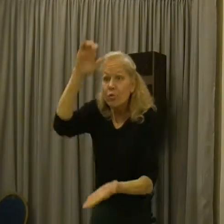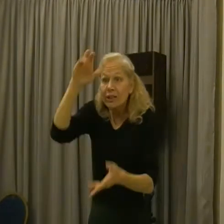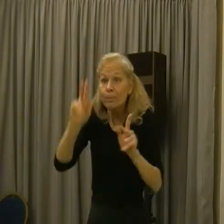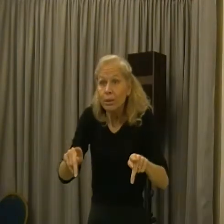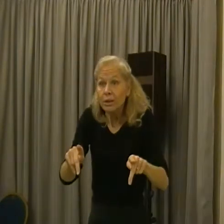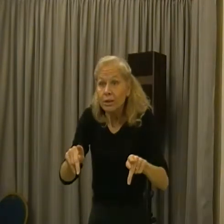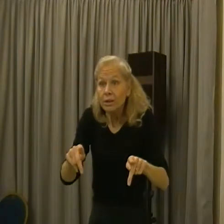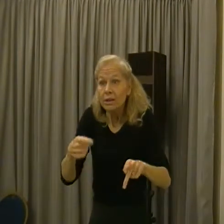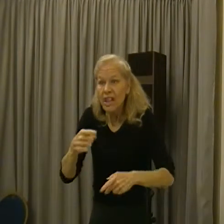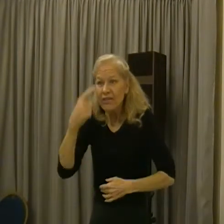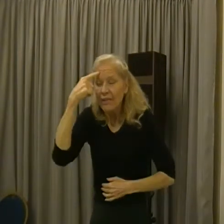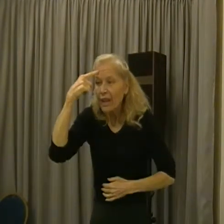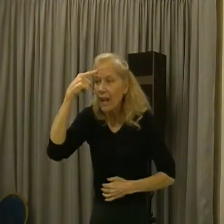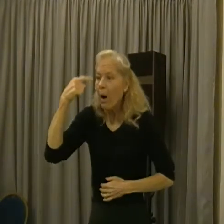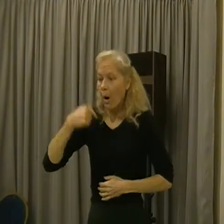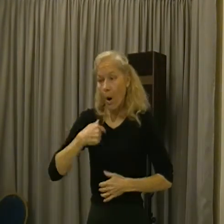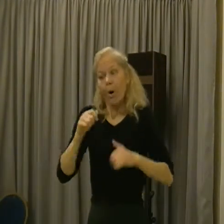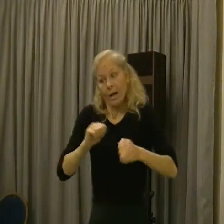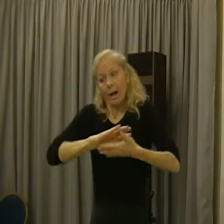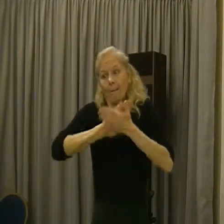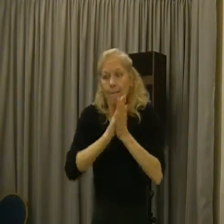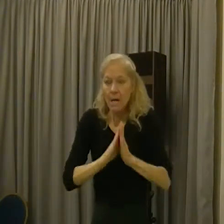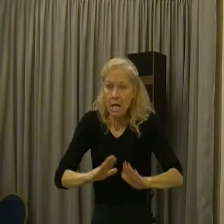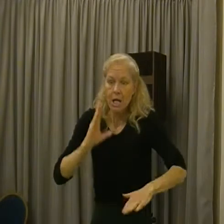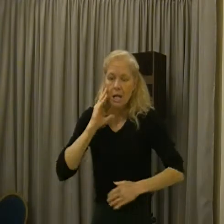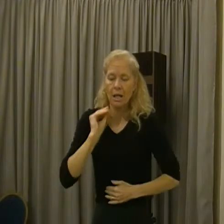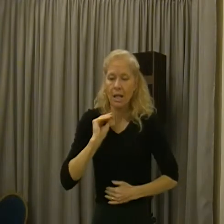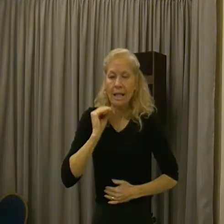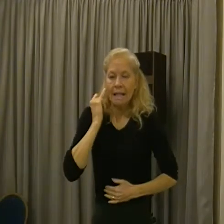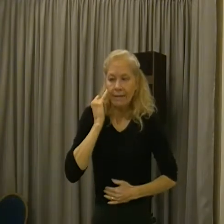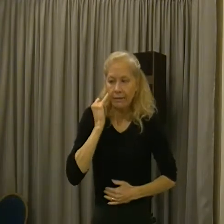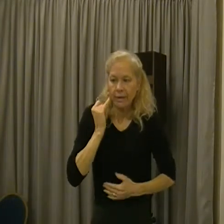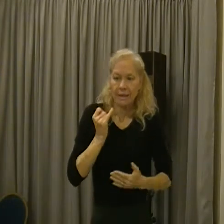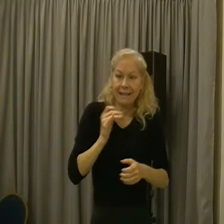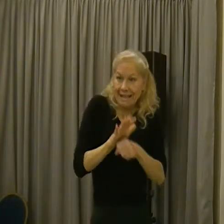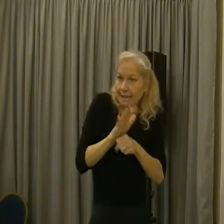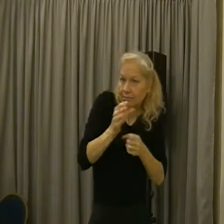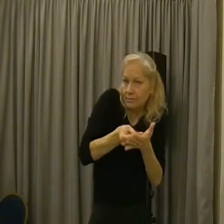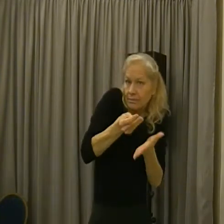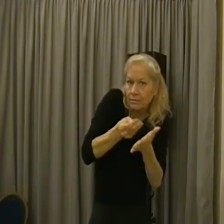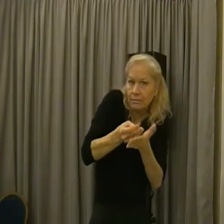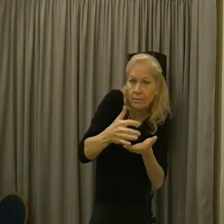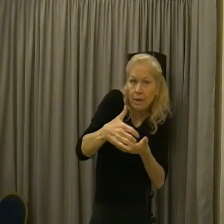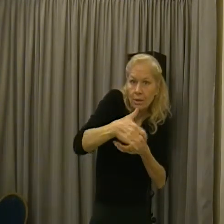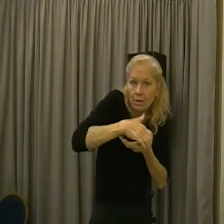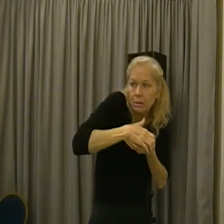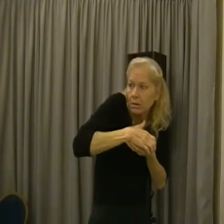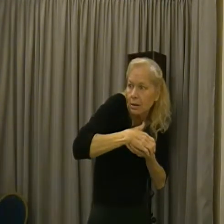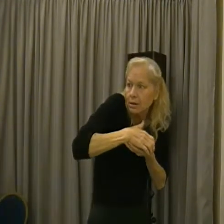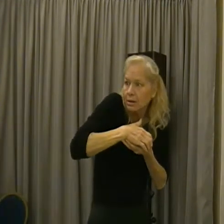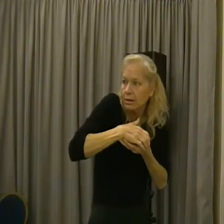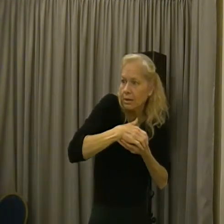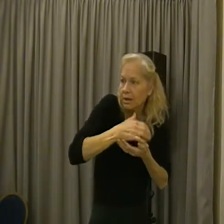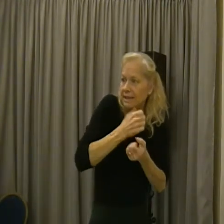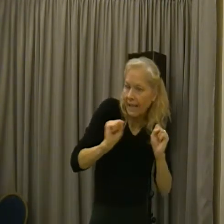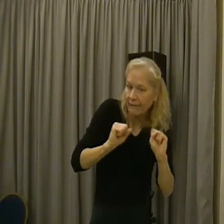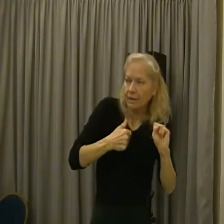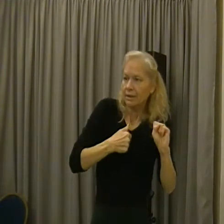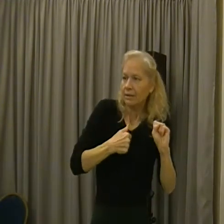It starts with the free righteousness that God gives when you trust in Jesus Christ. That's where your peace starts. That's where your assurance starts. And